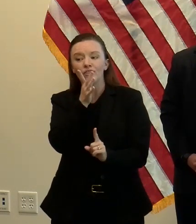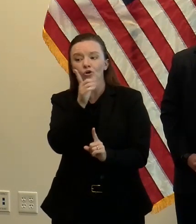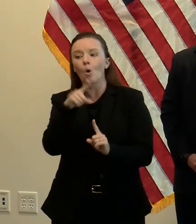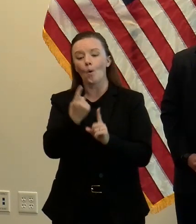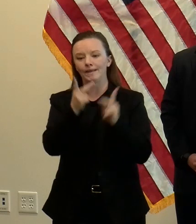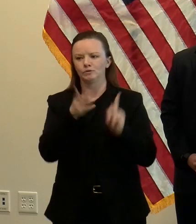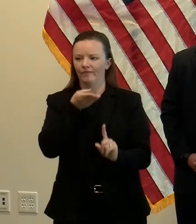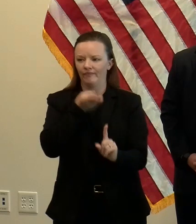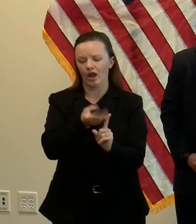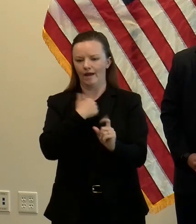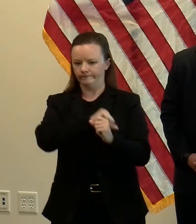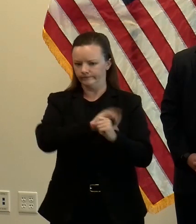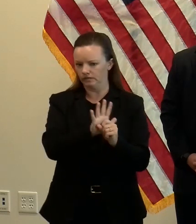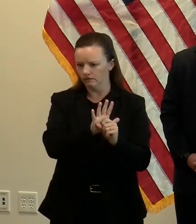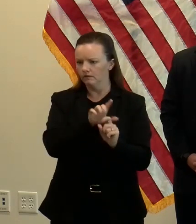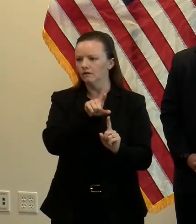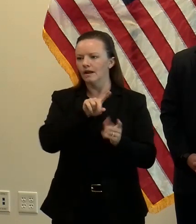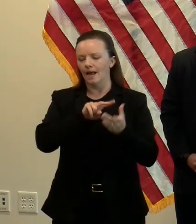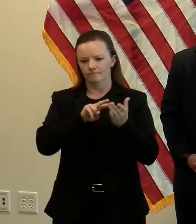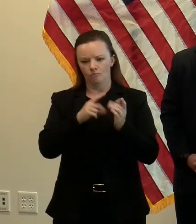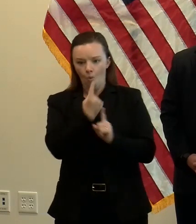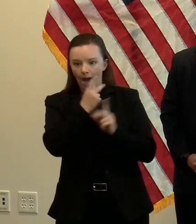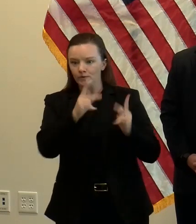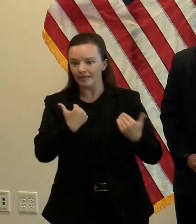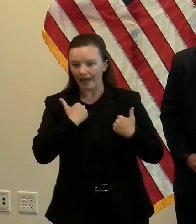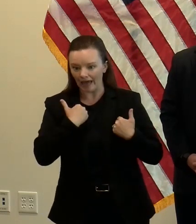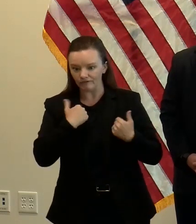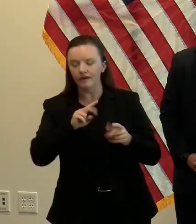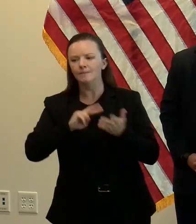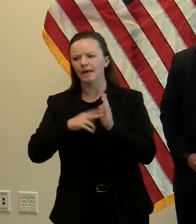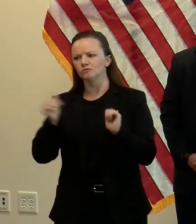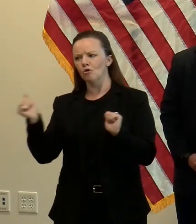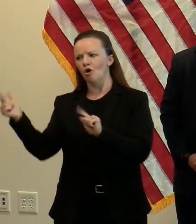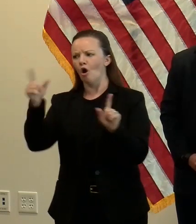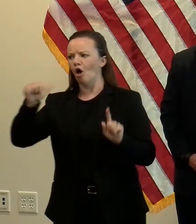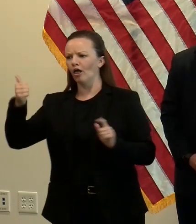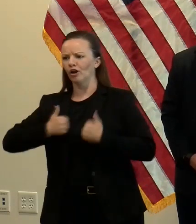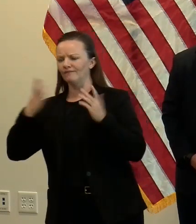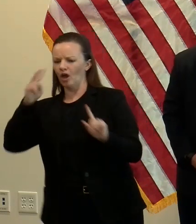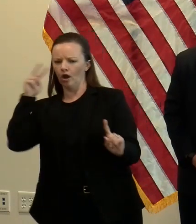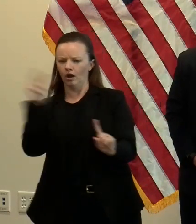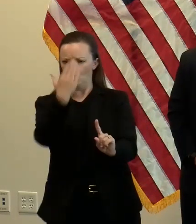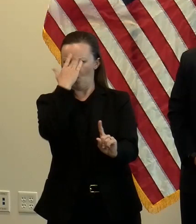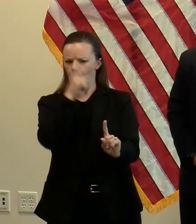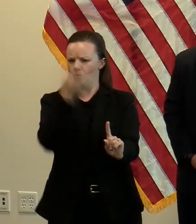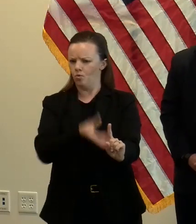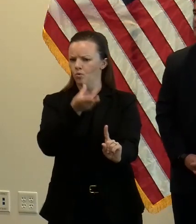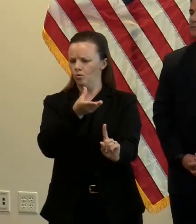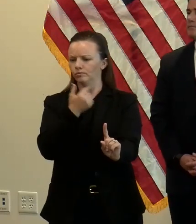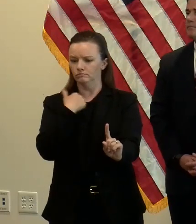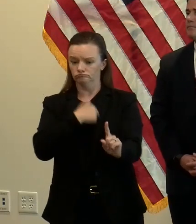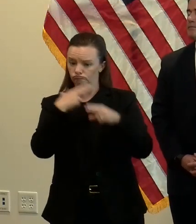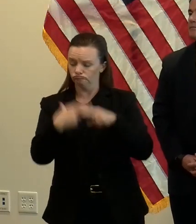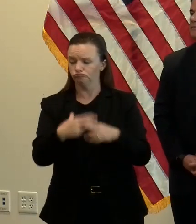illness, anybody at the terraces then could identify that that was the patient. So we consider that protected health